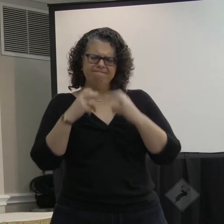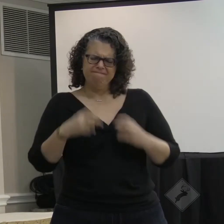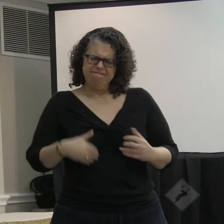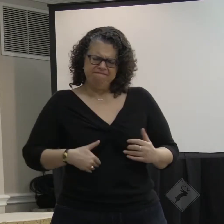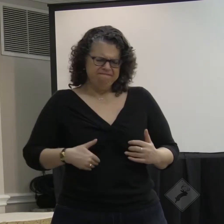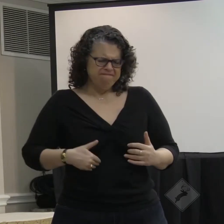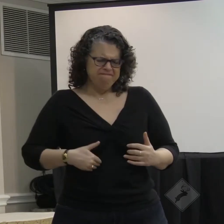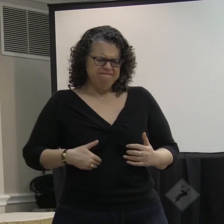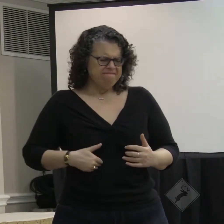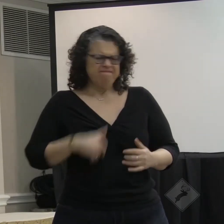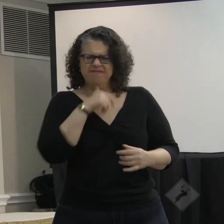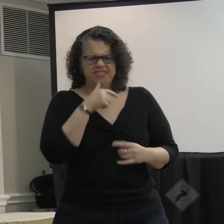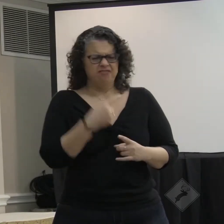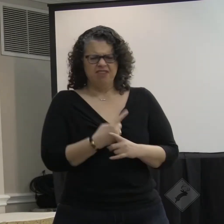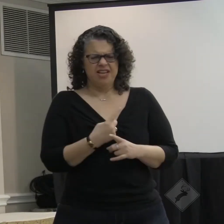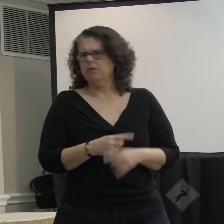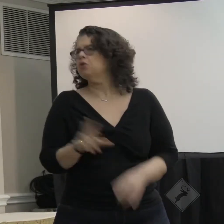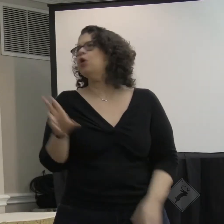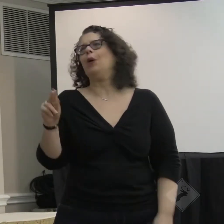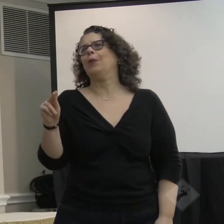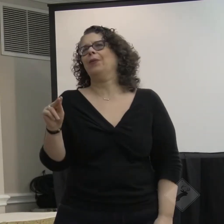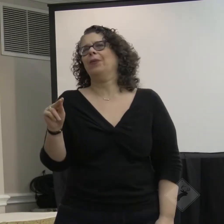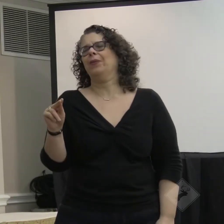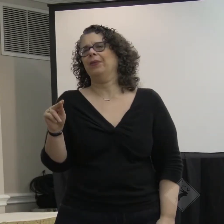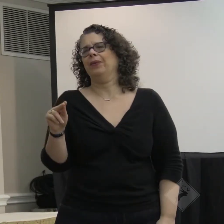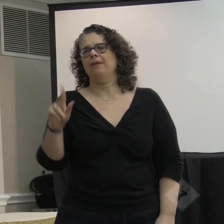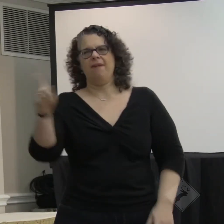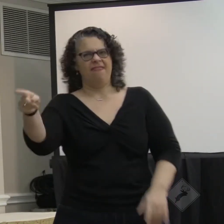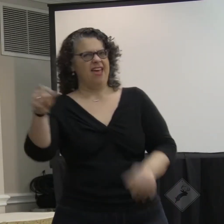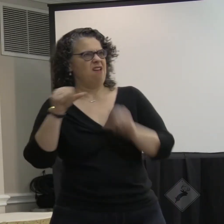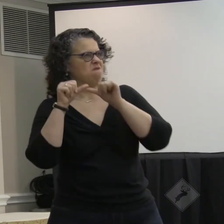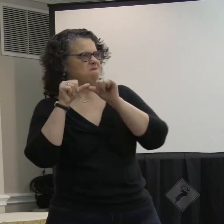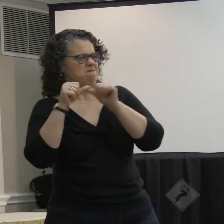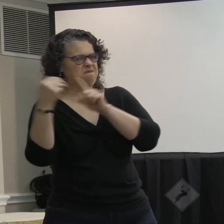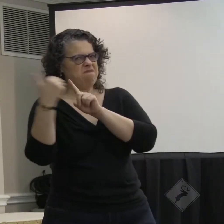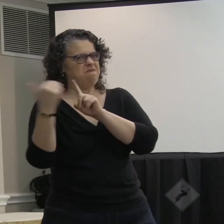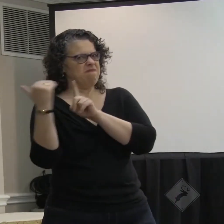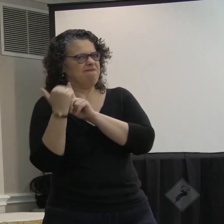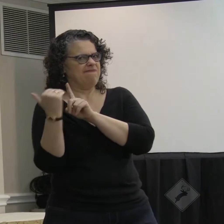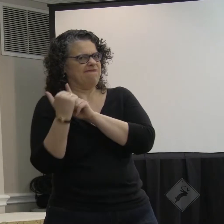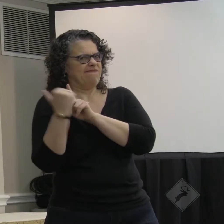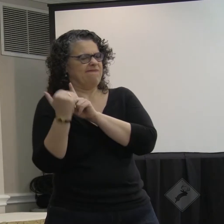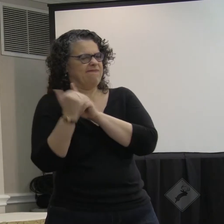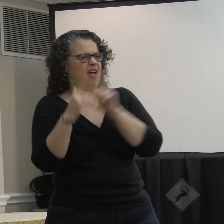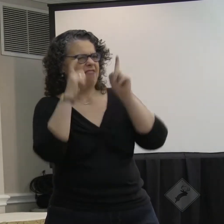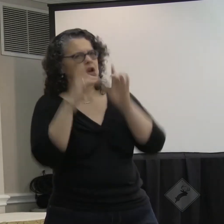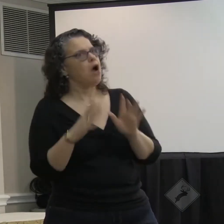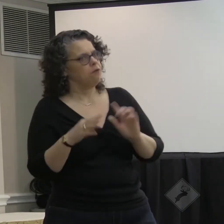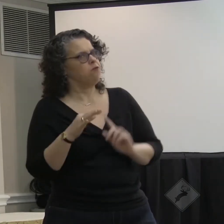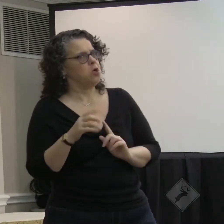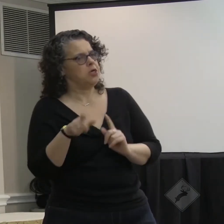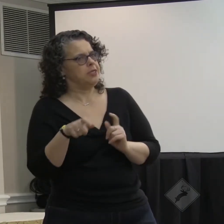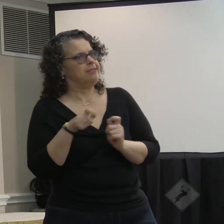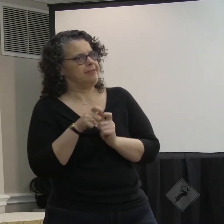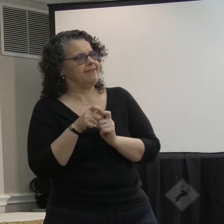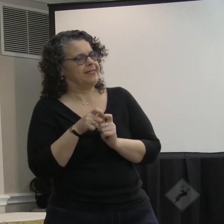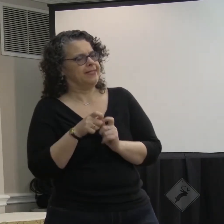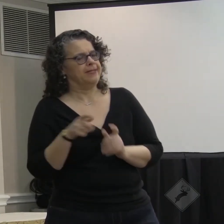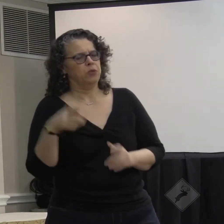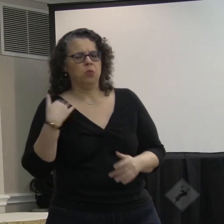right, and I said no. Well, this team was persistent. The photographer especially. Sometimes